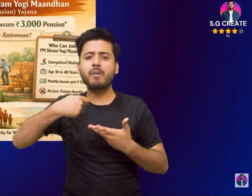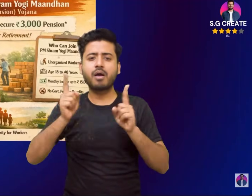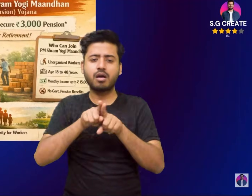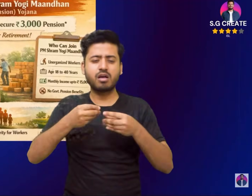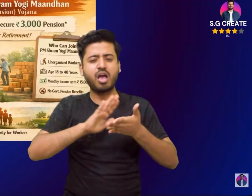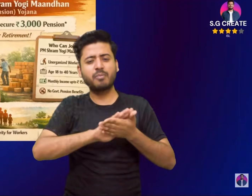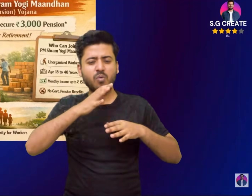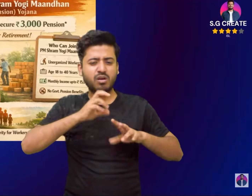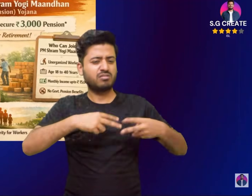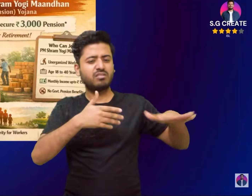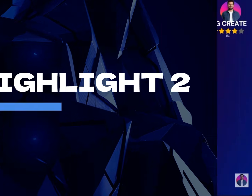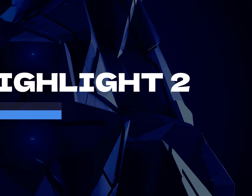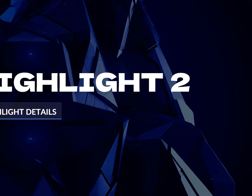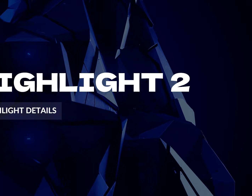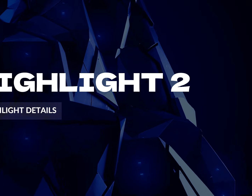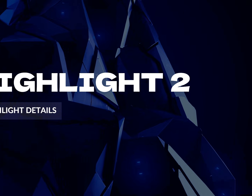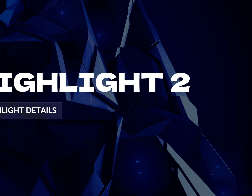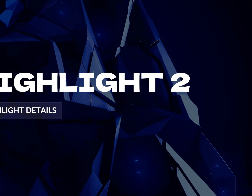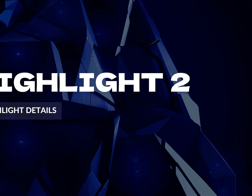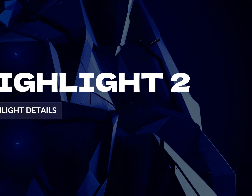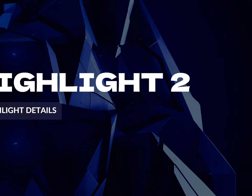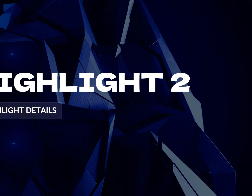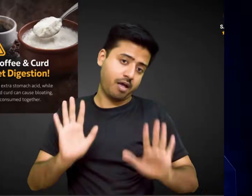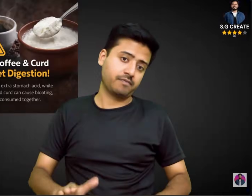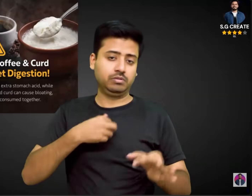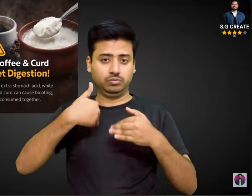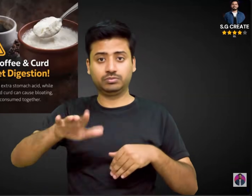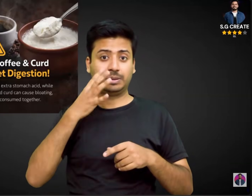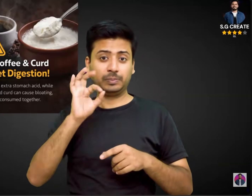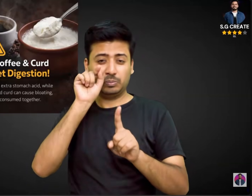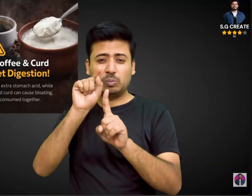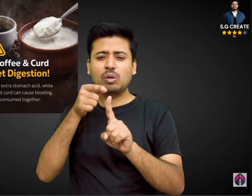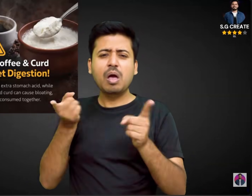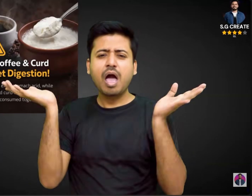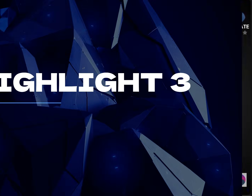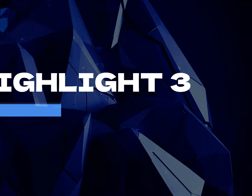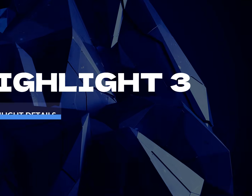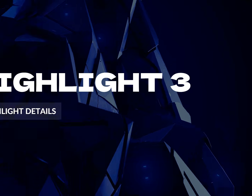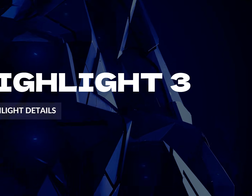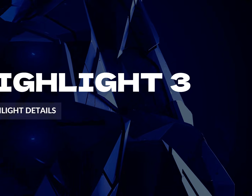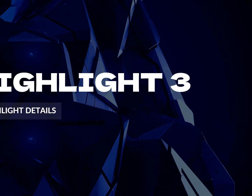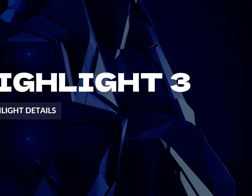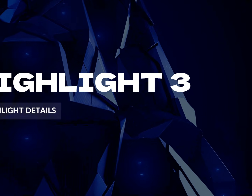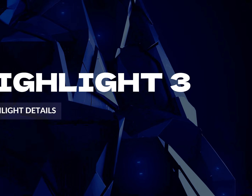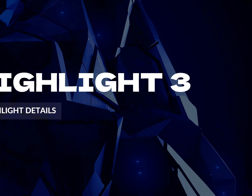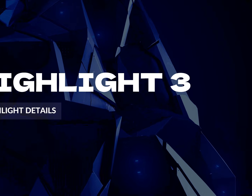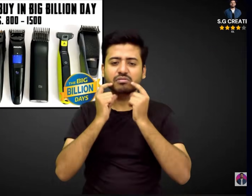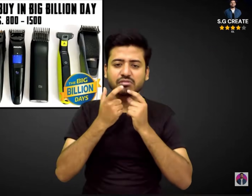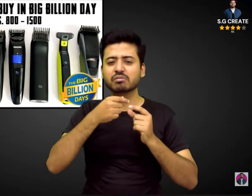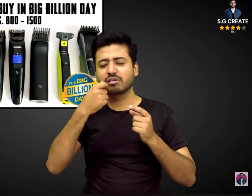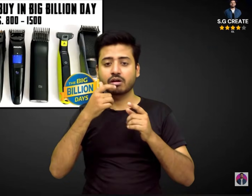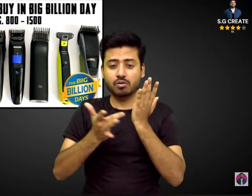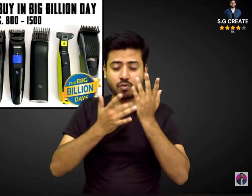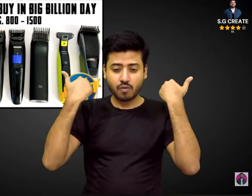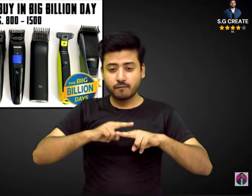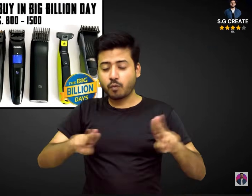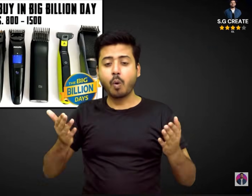After logging in, look for the fermentation or sensation. Digestive clash. Coffee contains up to 26 locked-in choices,